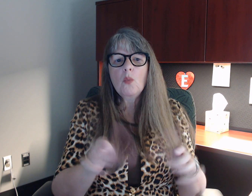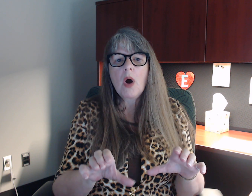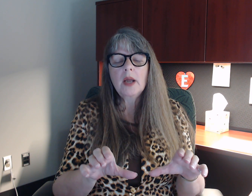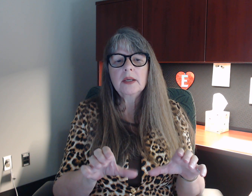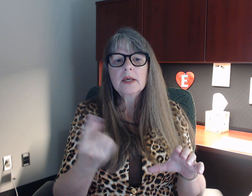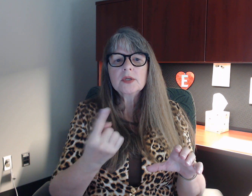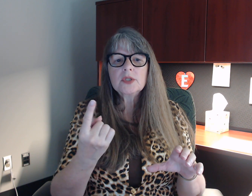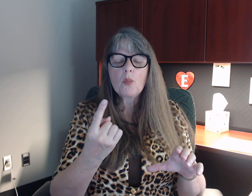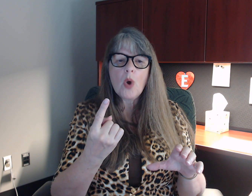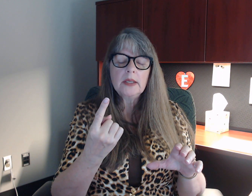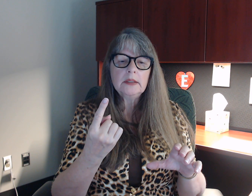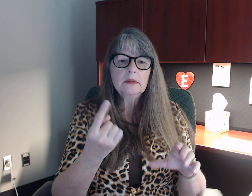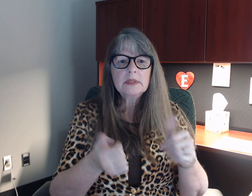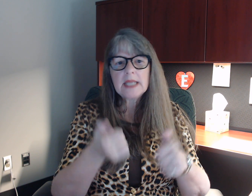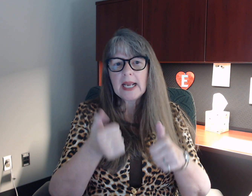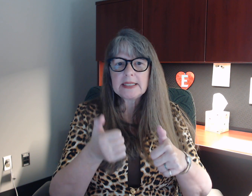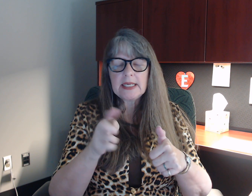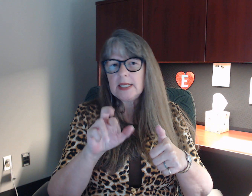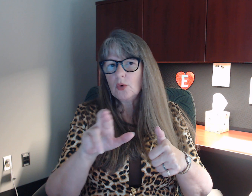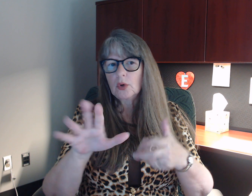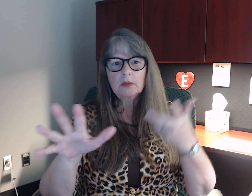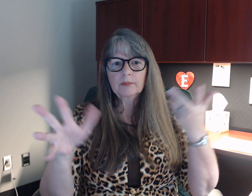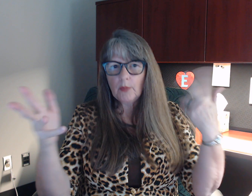want someone texting or whatever.